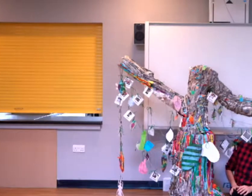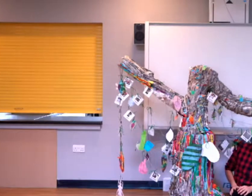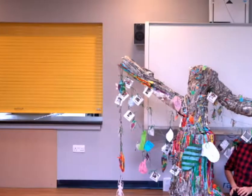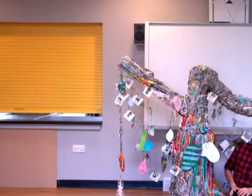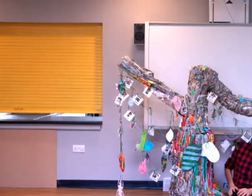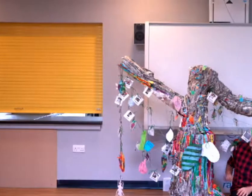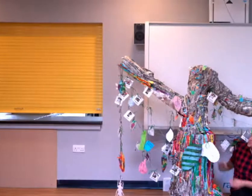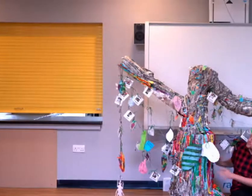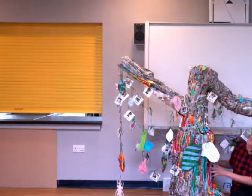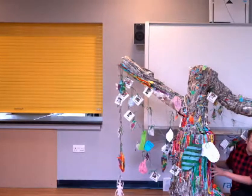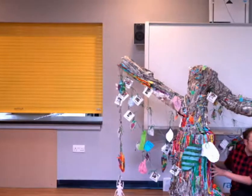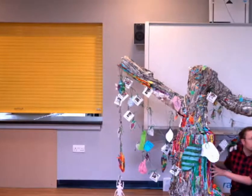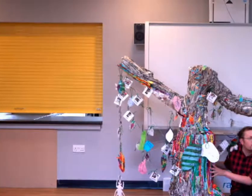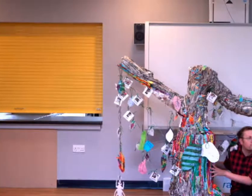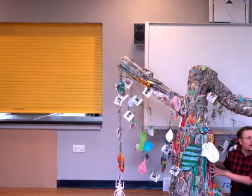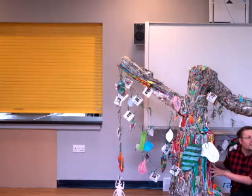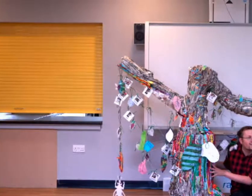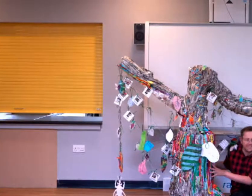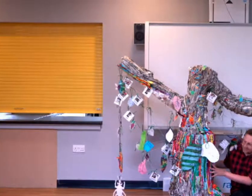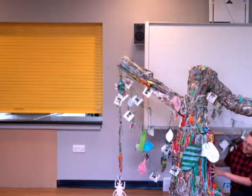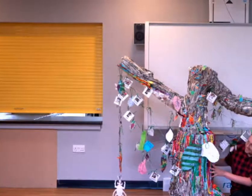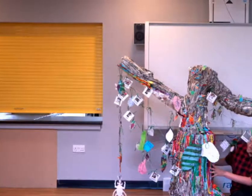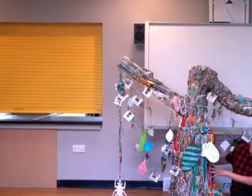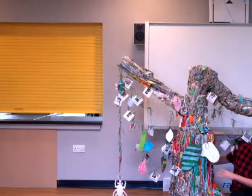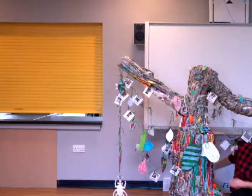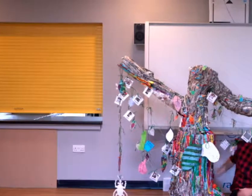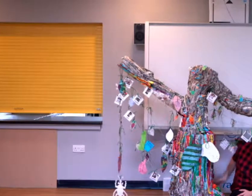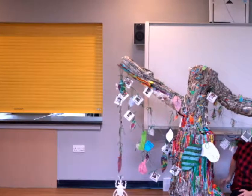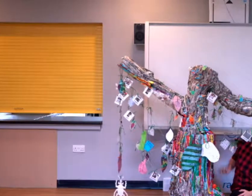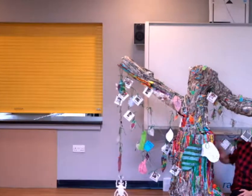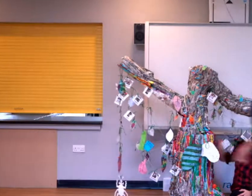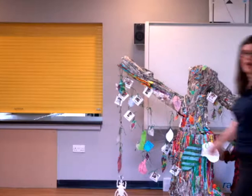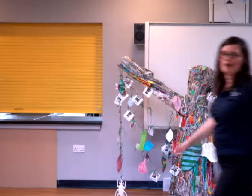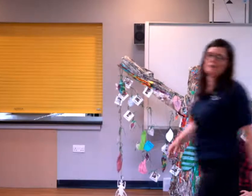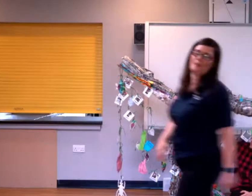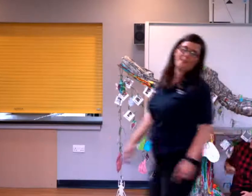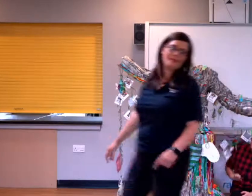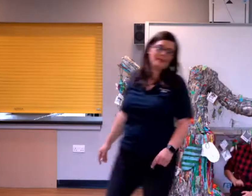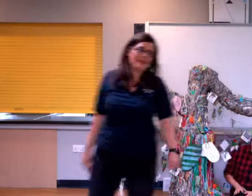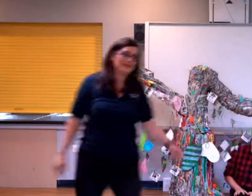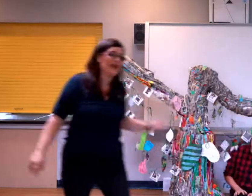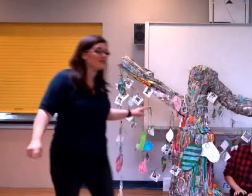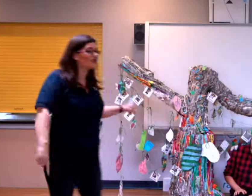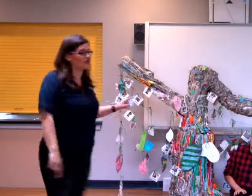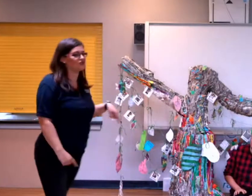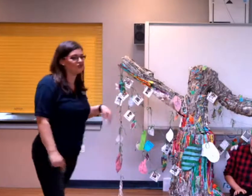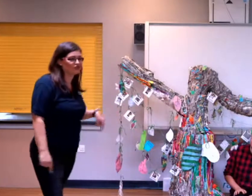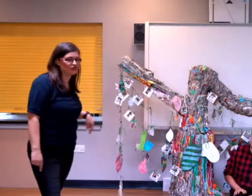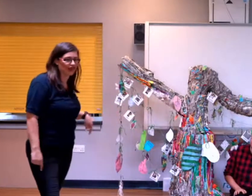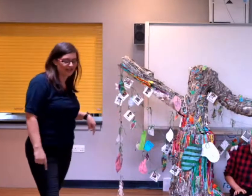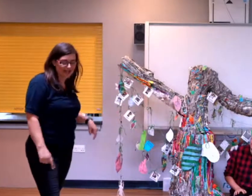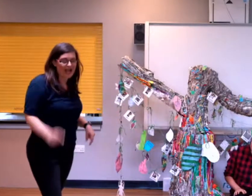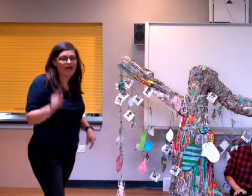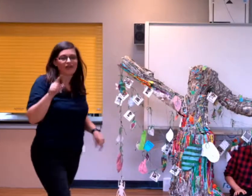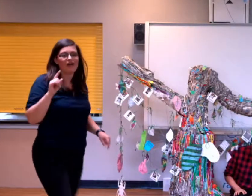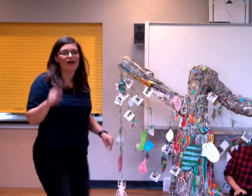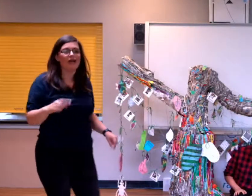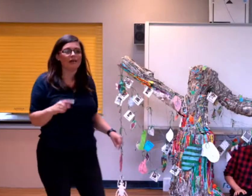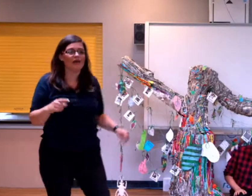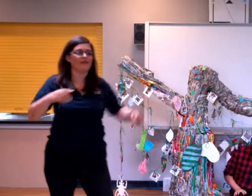Whoa! Oh, I don't want to push this tree over. Don't push that tree over. Have a go at home. The tree's nice and strong. It's a good strong tree. Have a go at home at